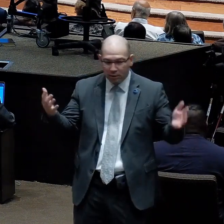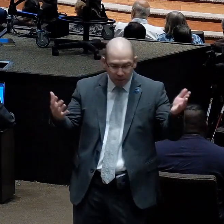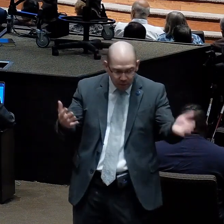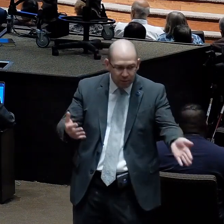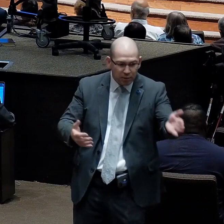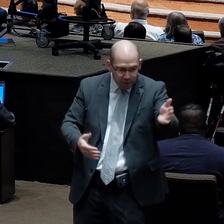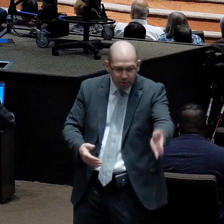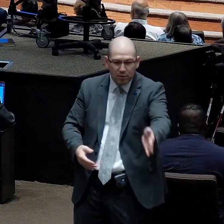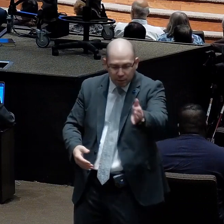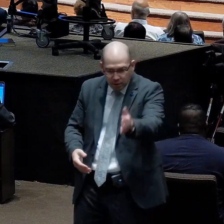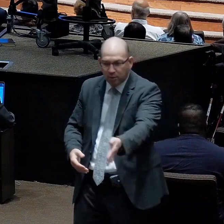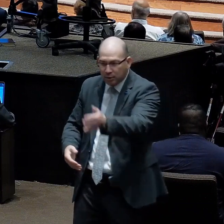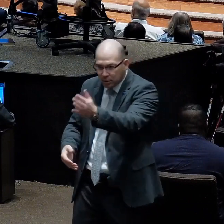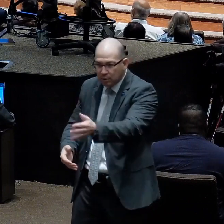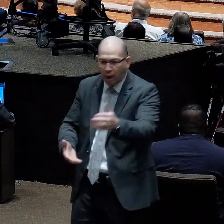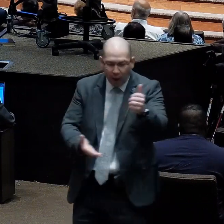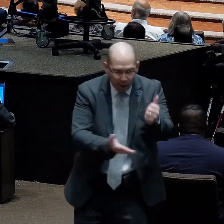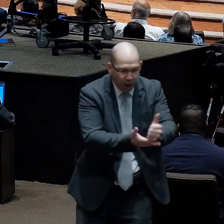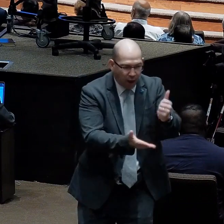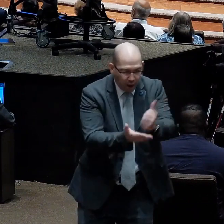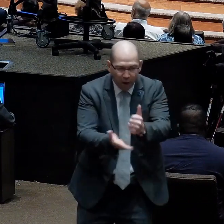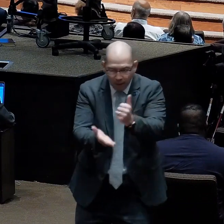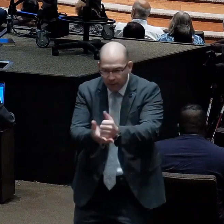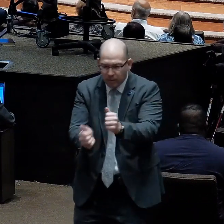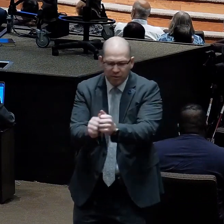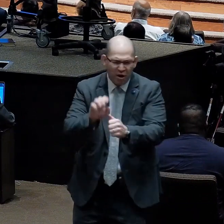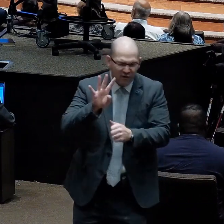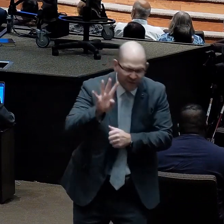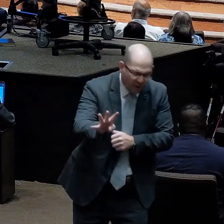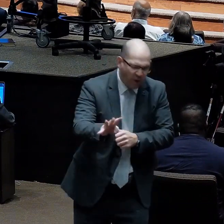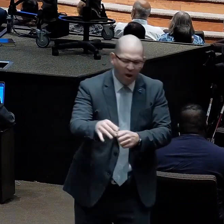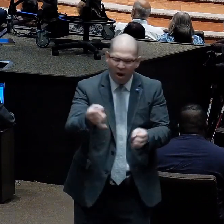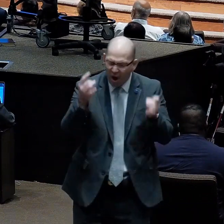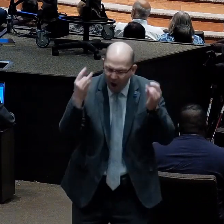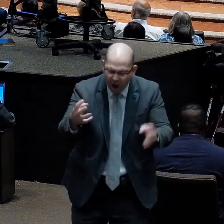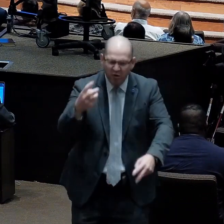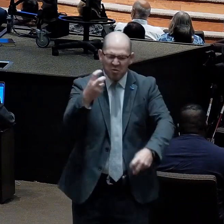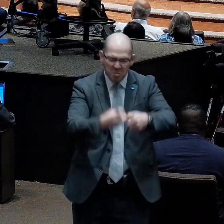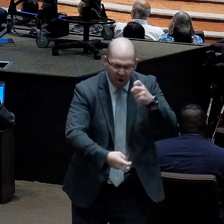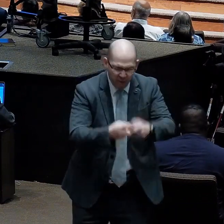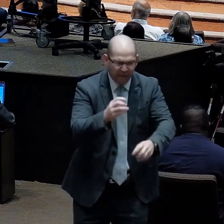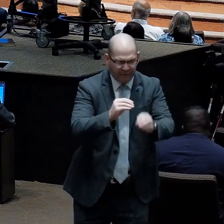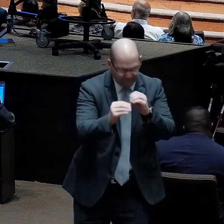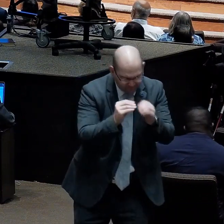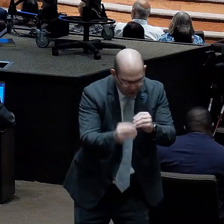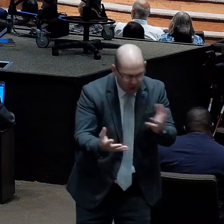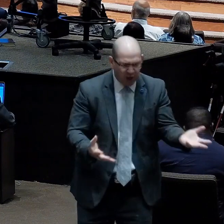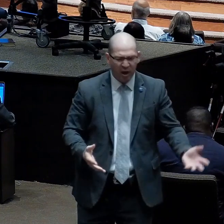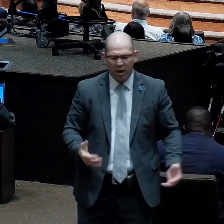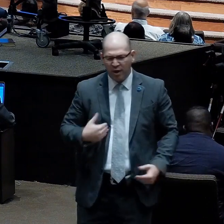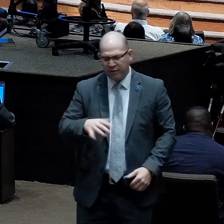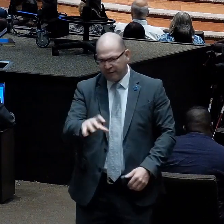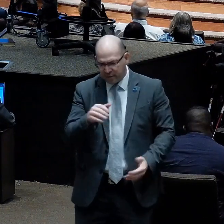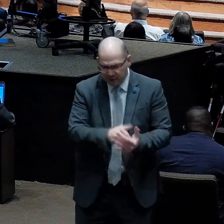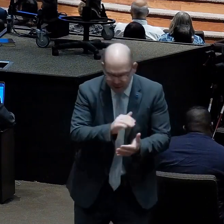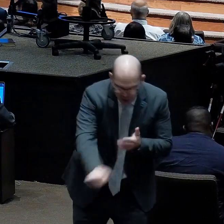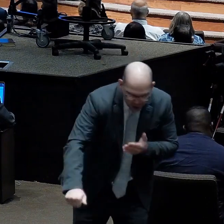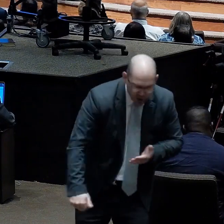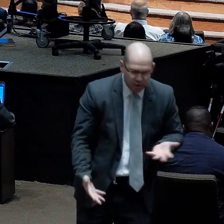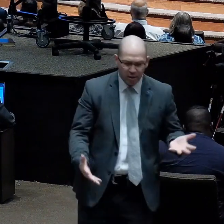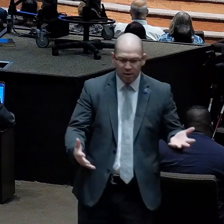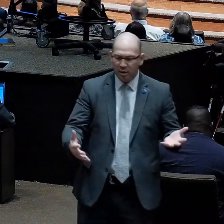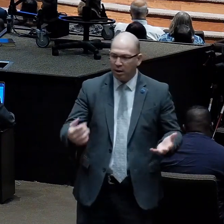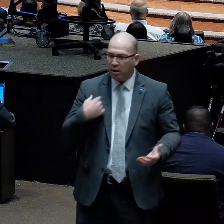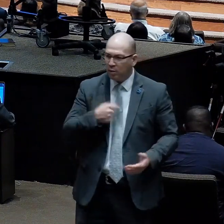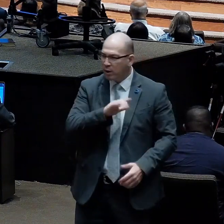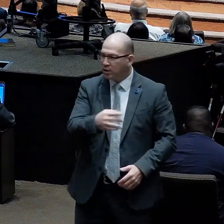And we help him through four dire situations and he's got a half a million dollars. And we never tell him about